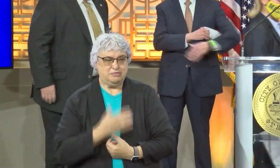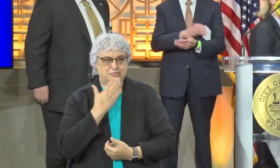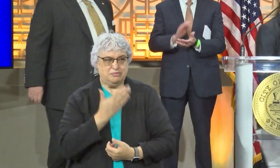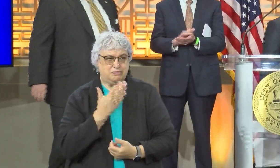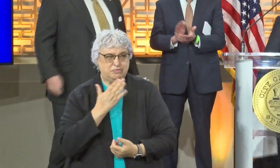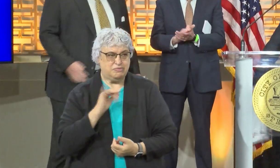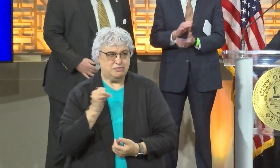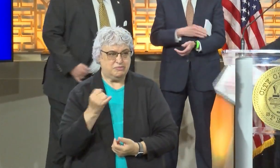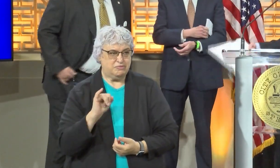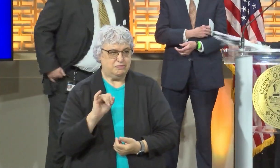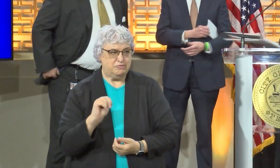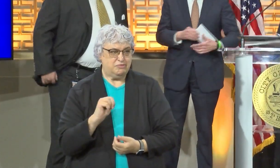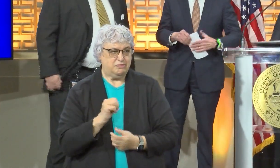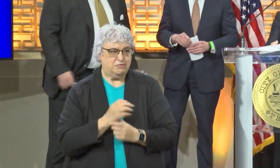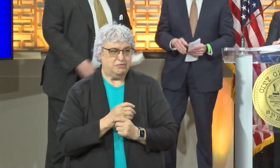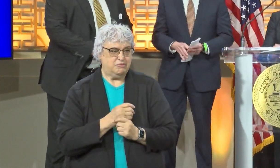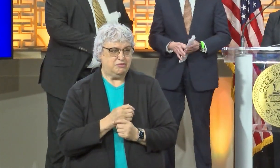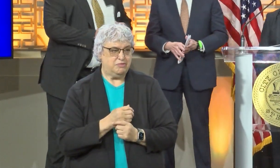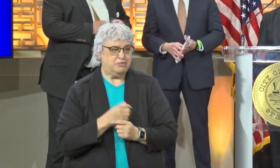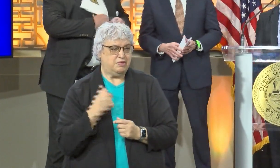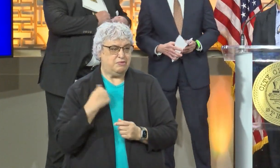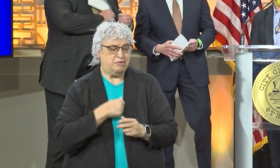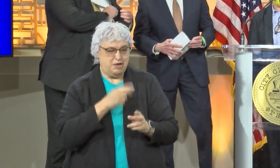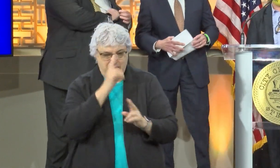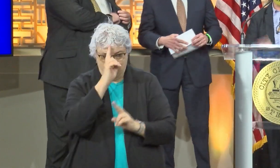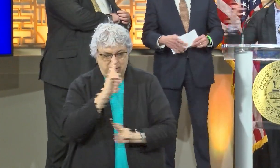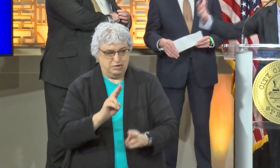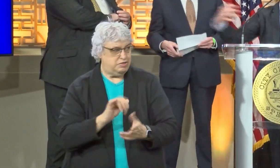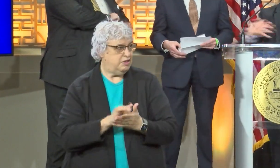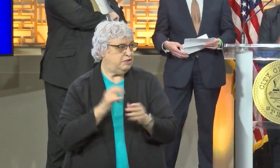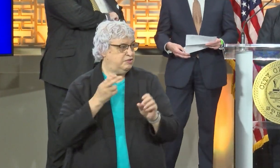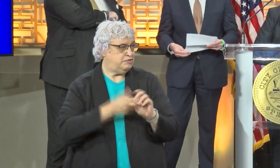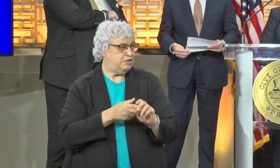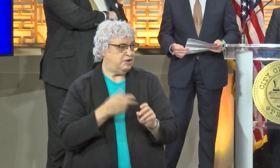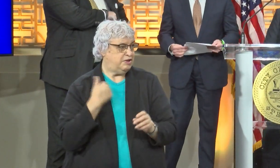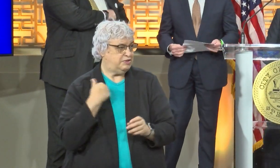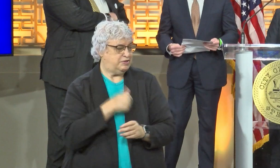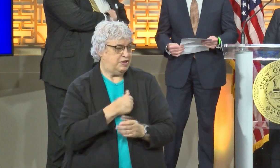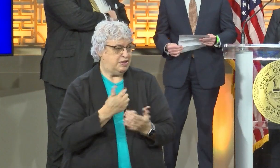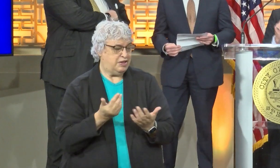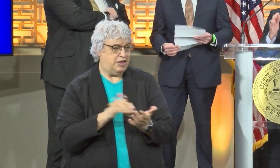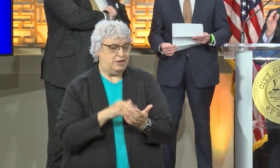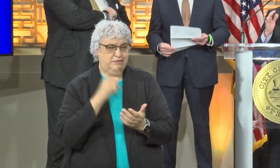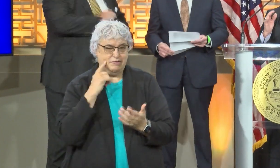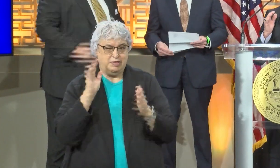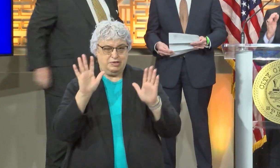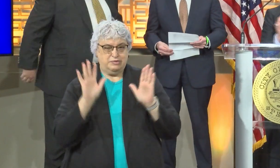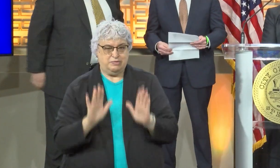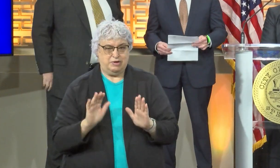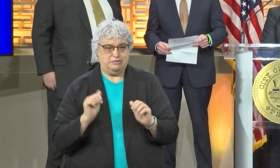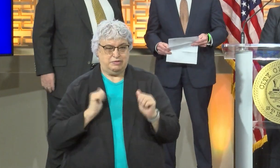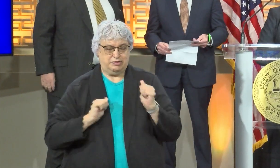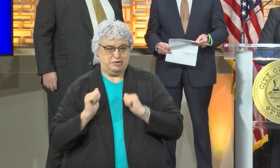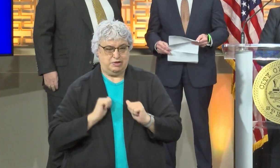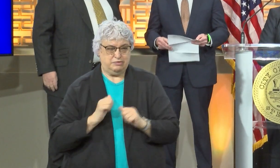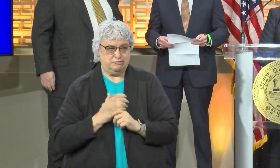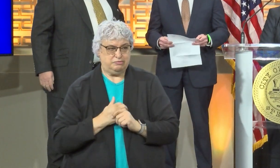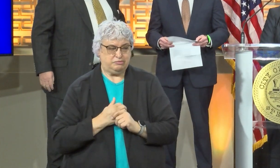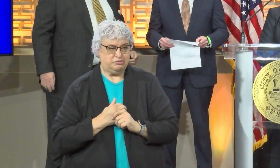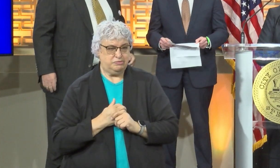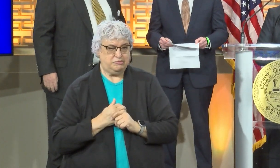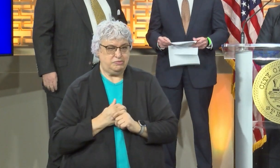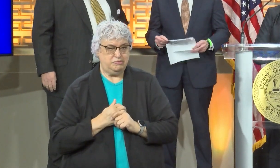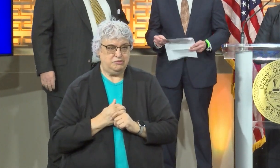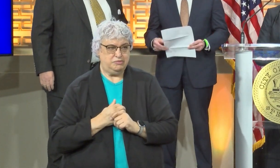Thank you, Jim. We're so honored that you've joined us yet again for this wonderful show. Speaking of a great